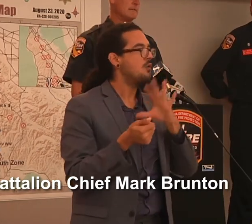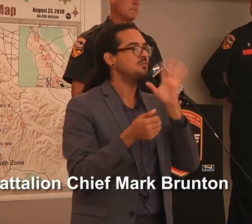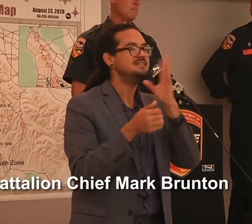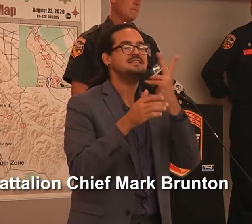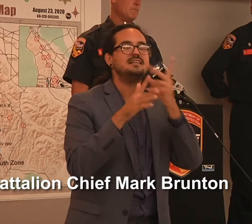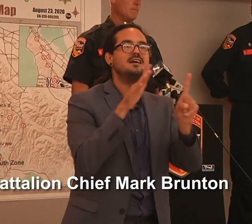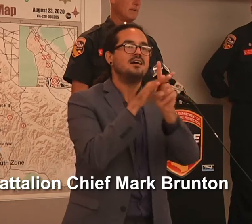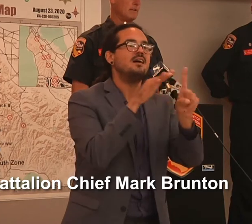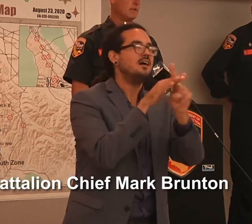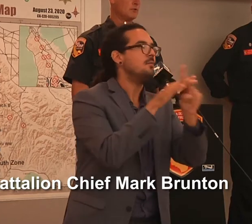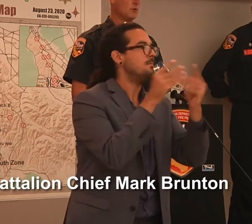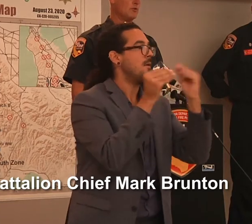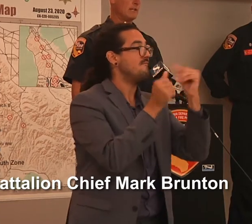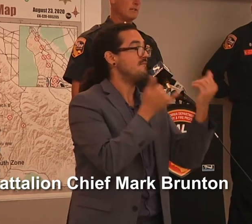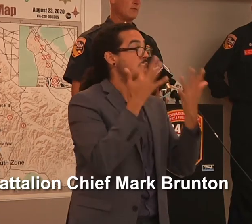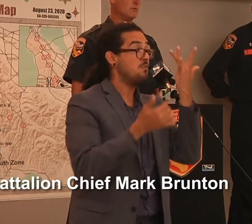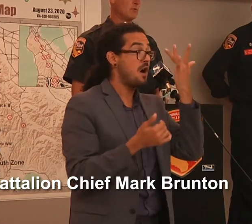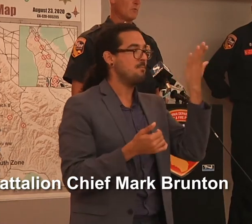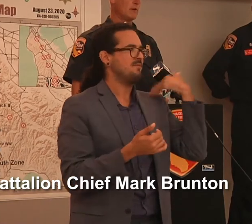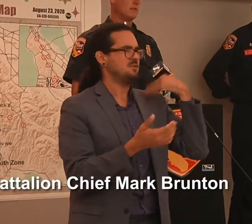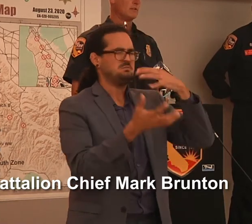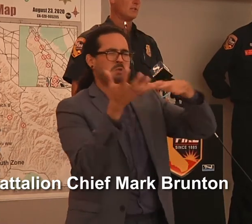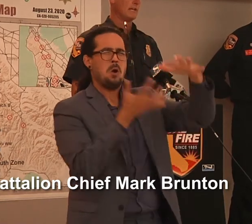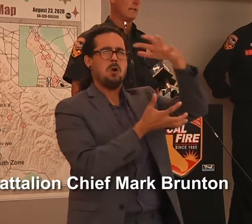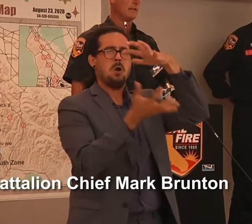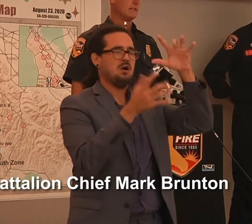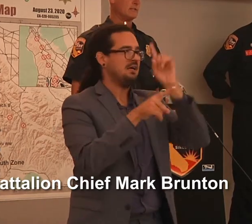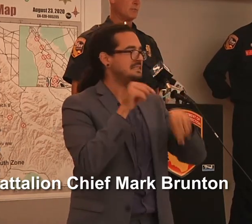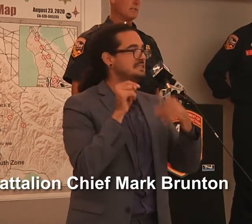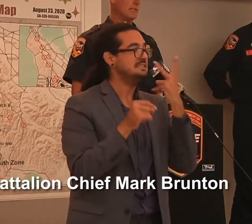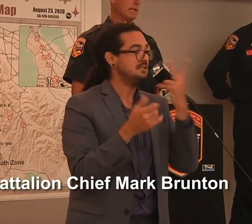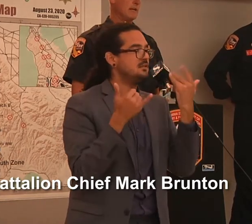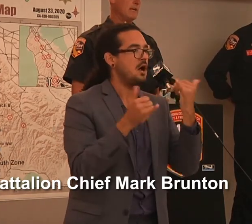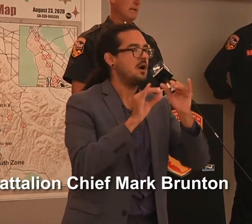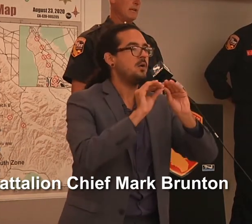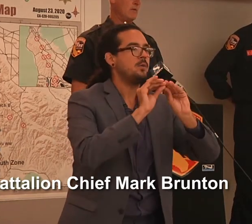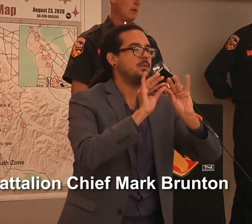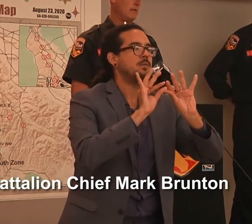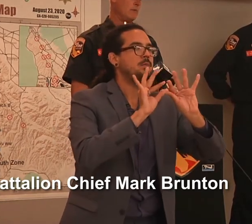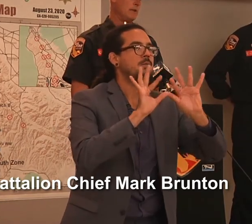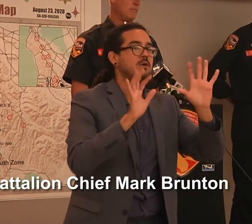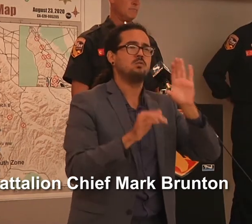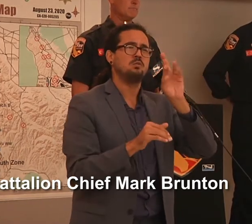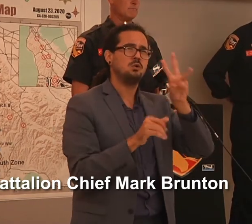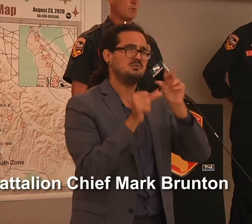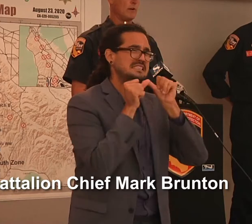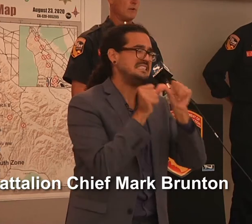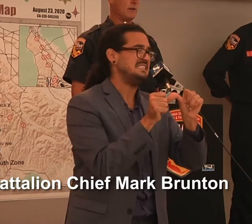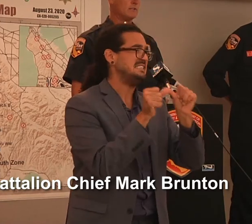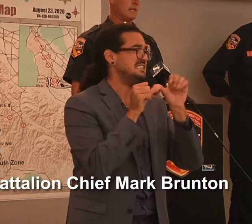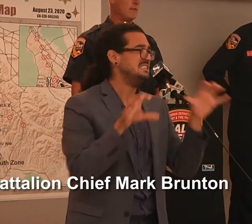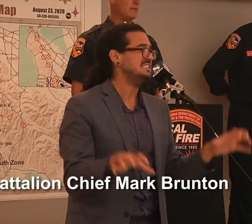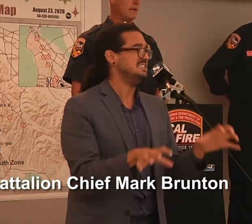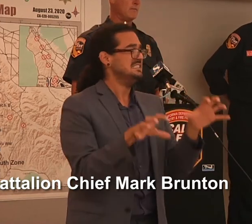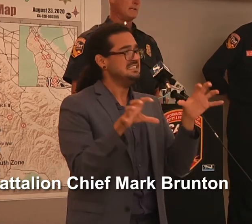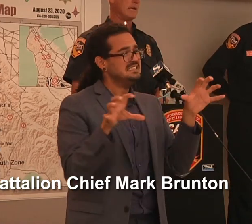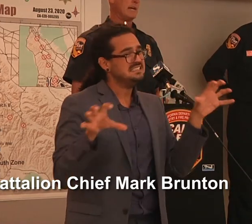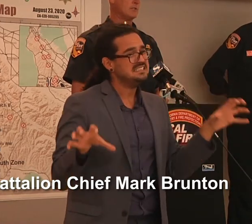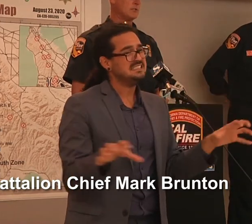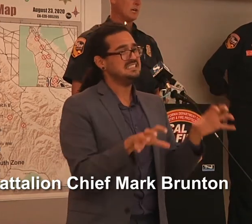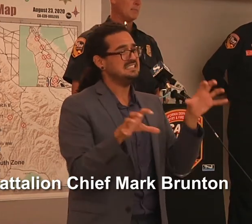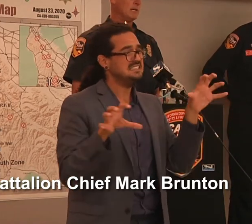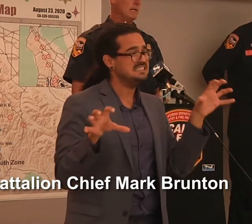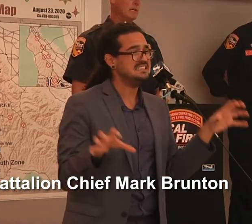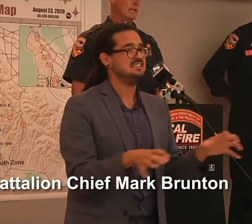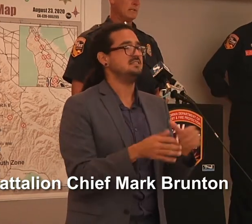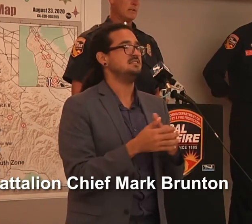but I can assure you that the crews are working diligently at suppressing that, and quite honestly have done a